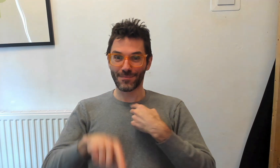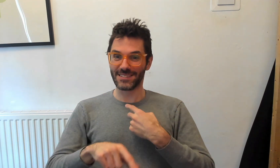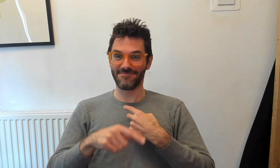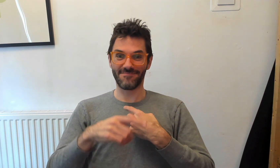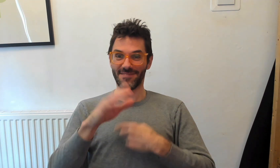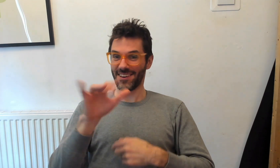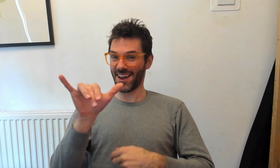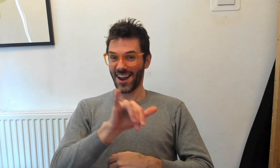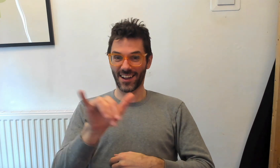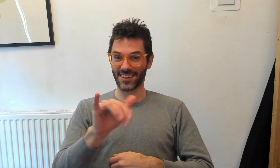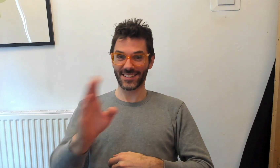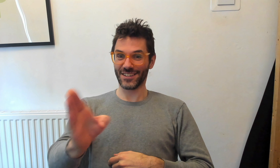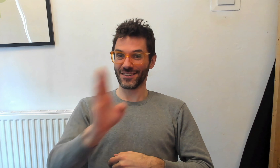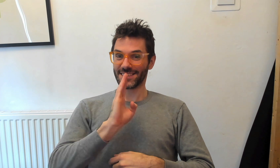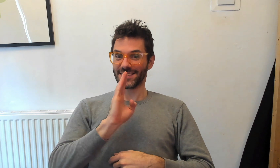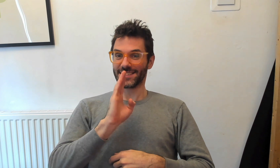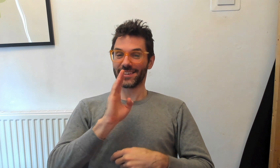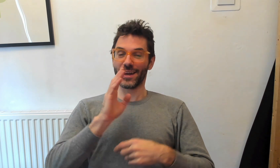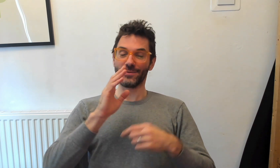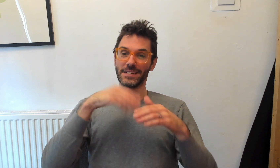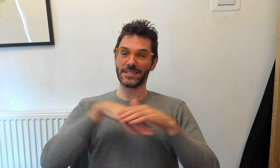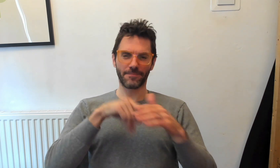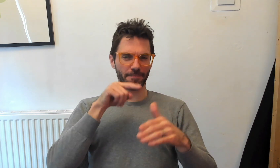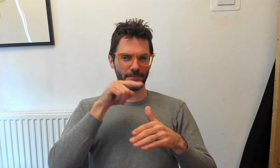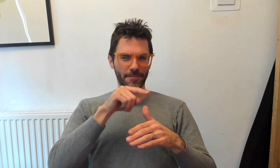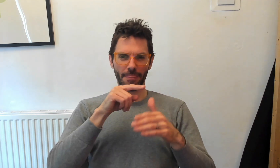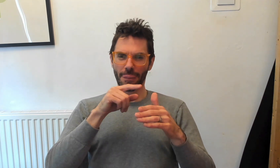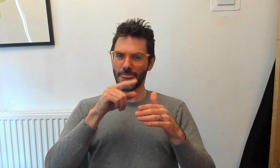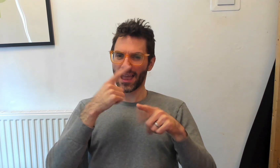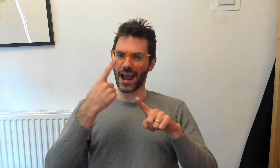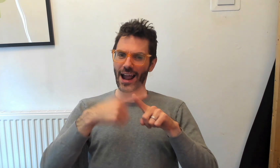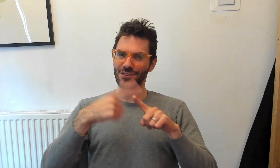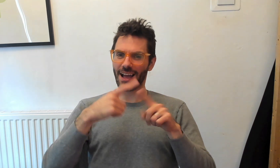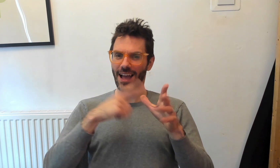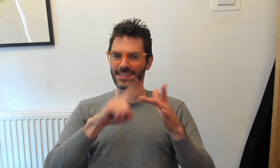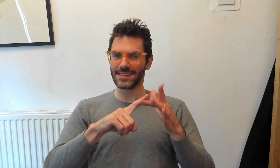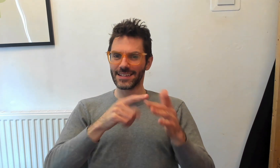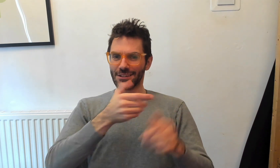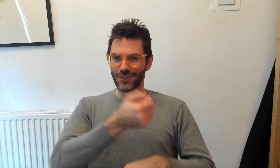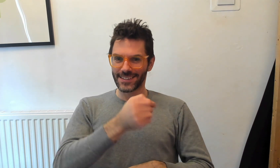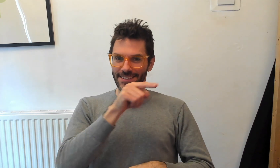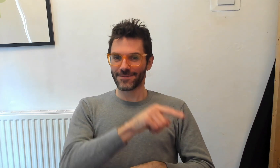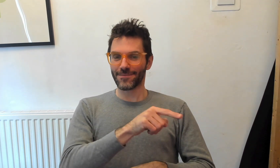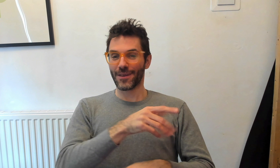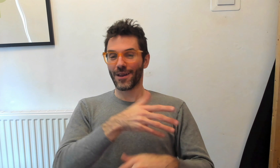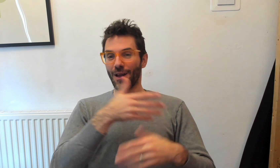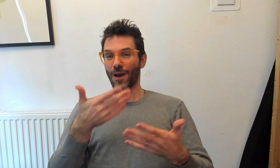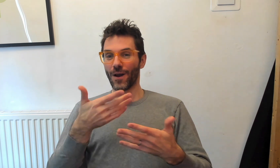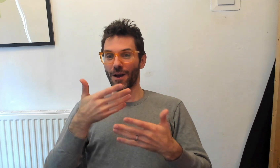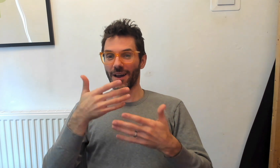have, share your thoughts or comments, either directly to me or in the Accelerate AI channel